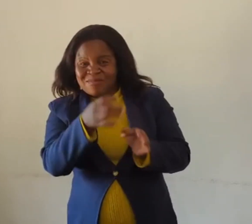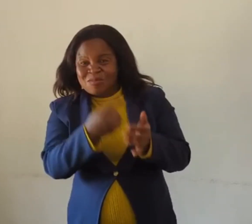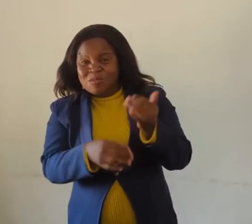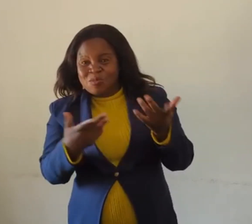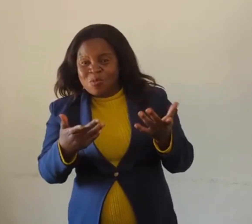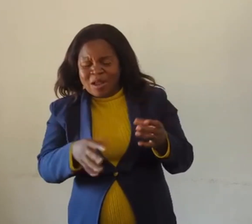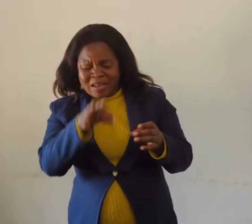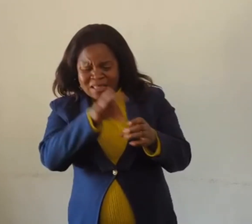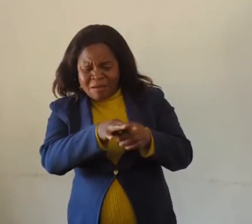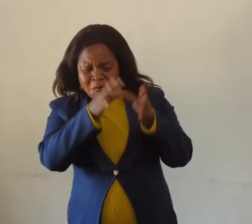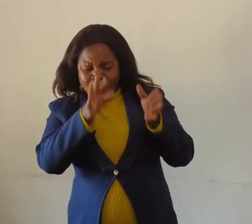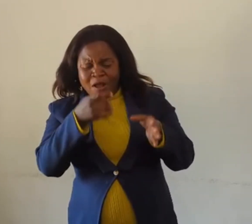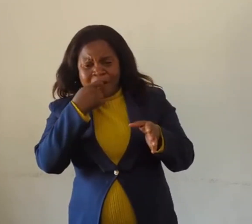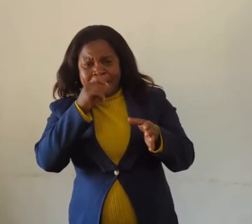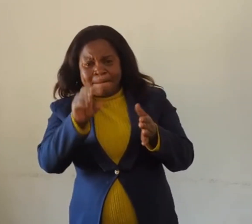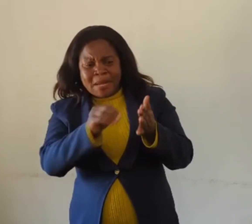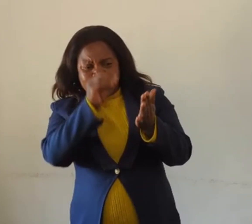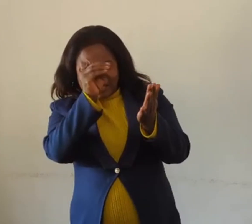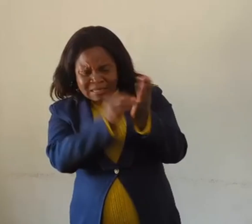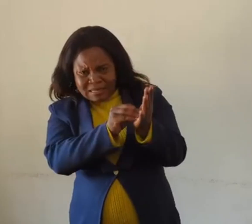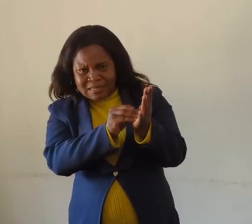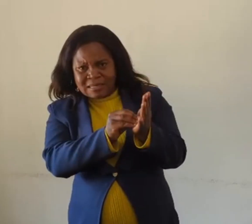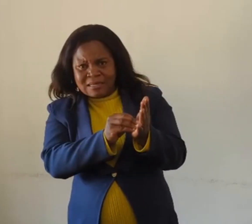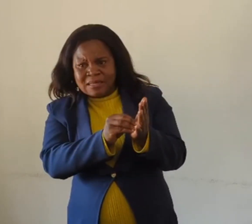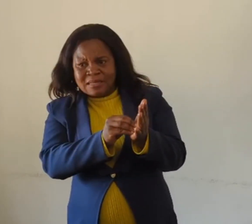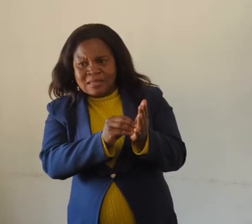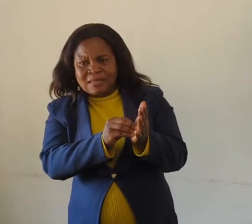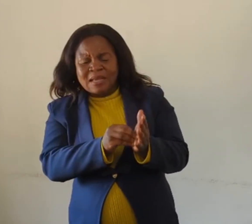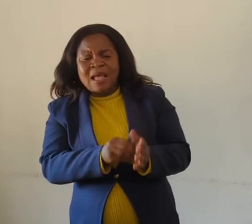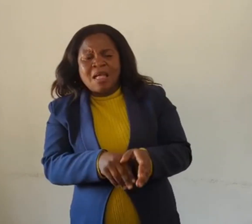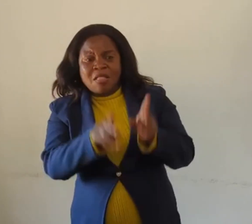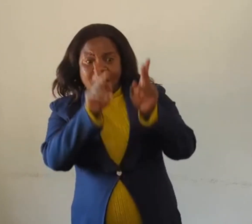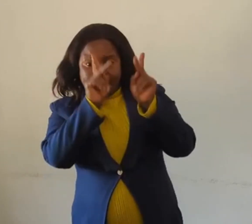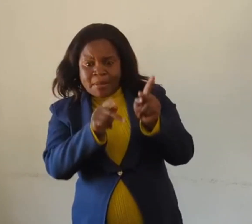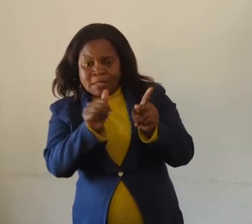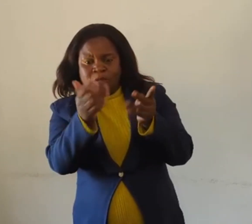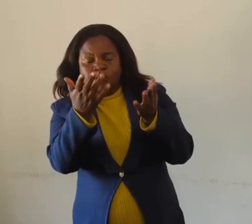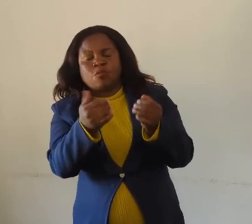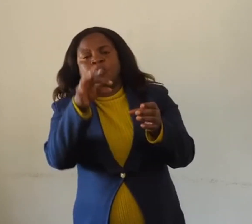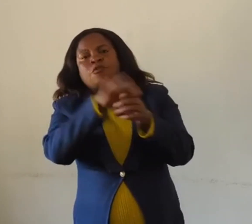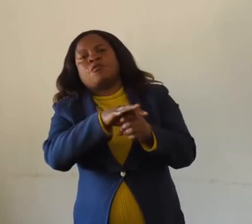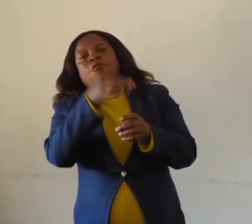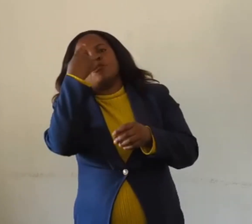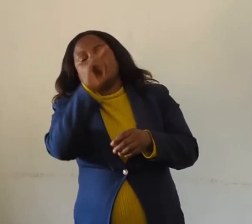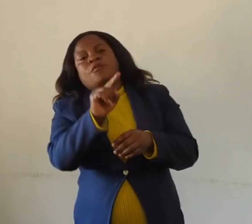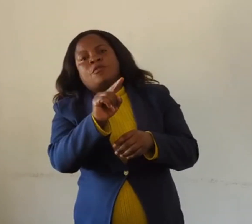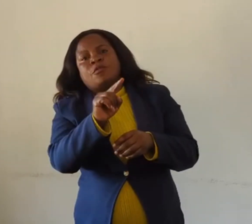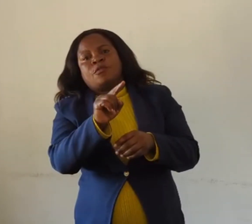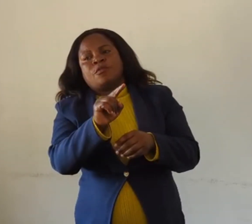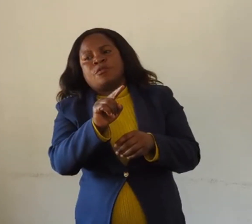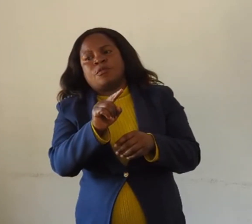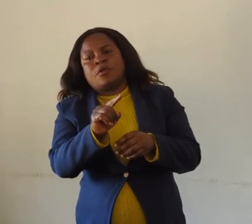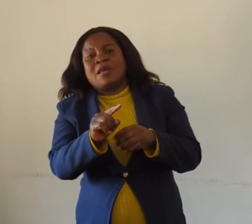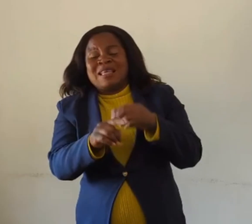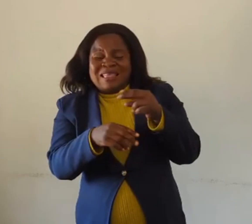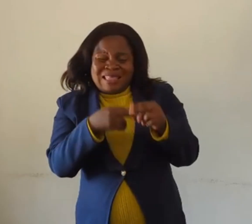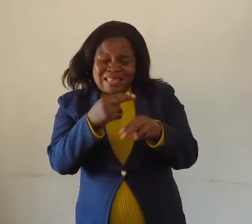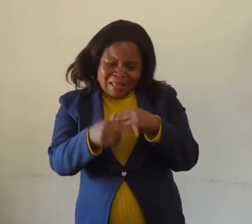indicate the candidate the voter intends to vote for. Although the meaning is practically the